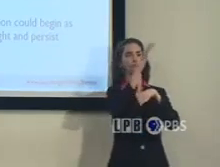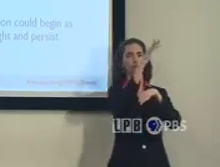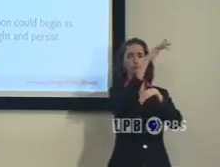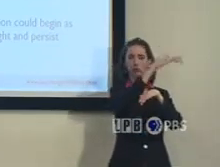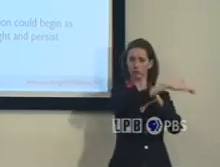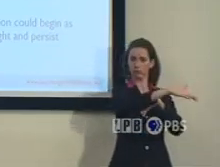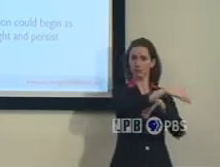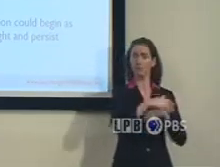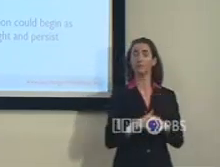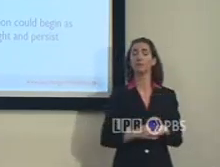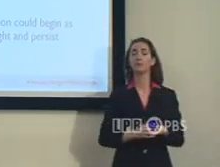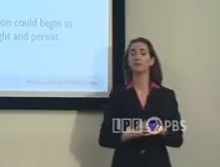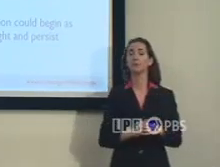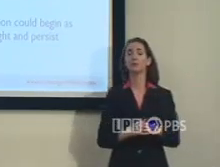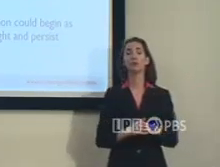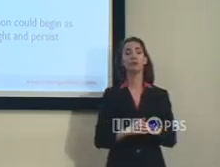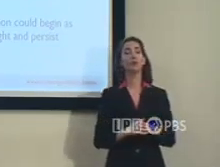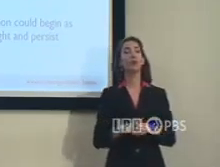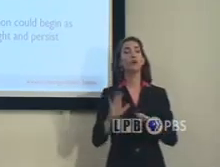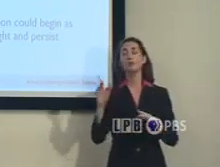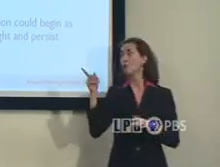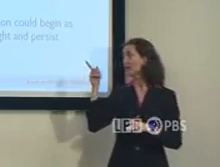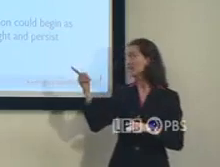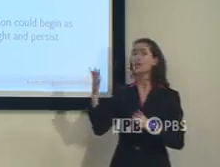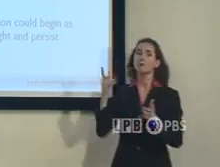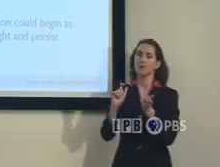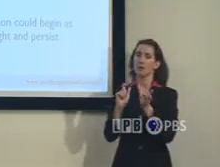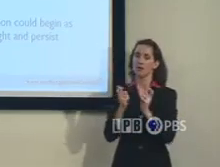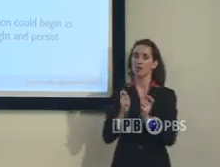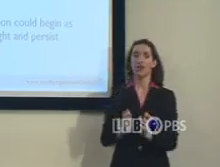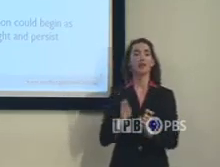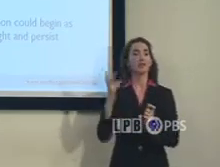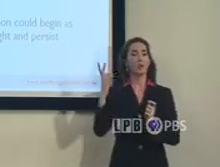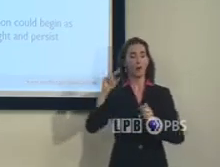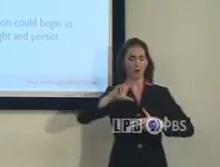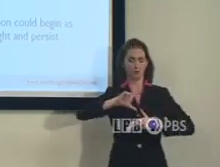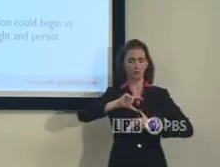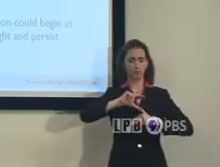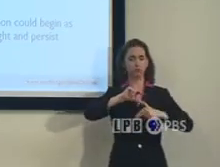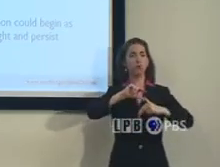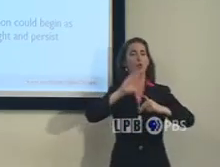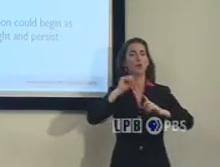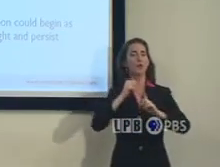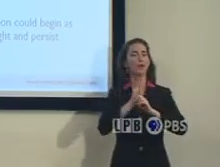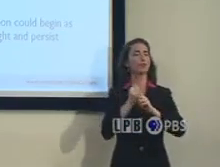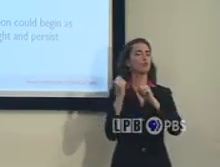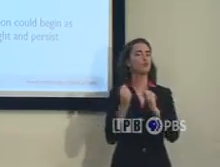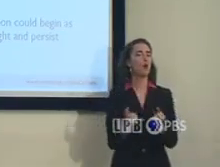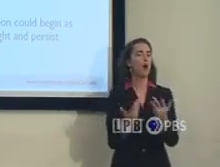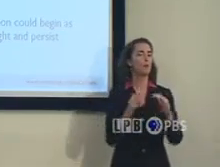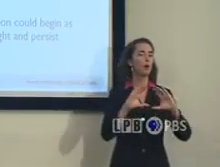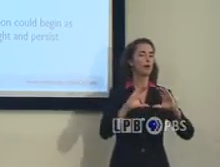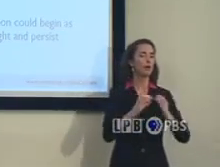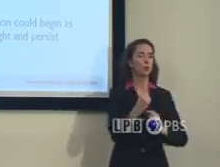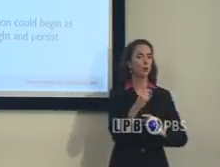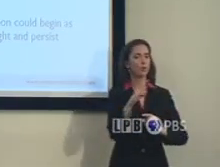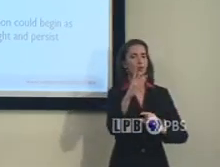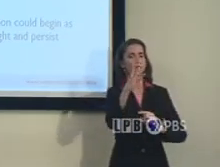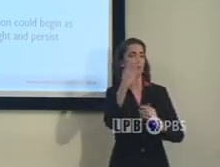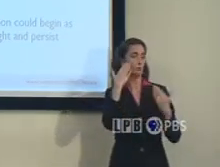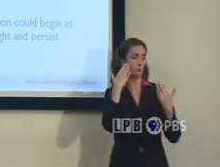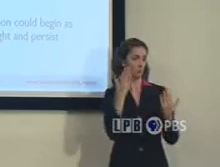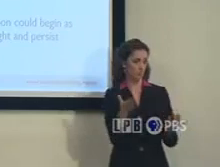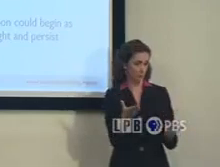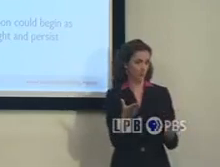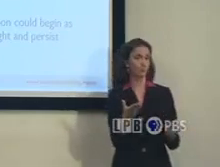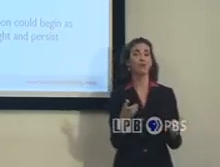change a little bit depending on the intensity of delta as it comes on shore. It may also change as with respect